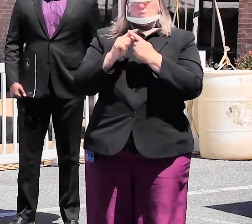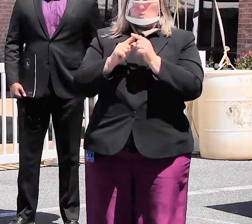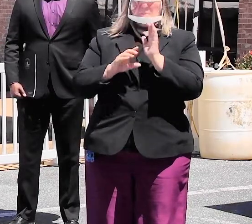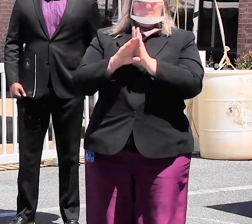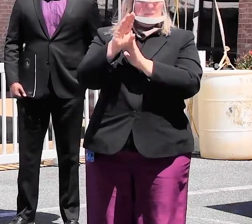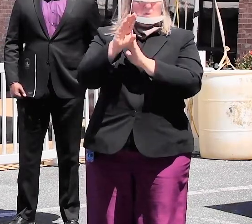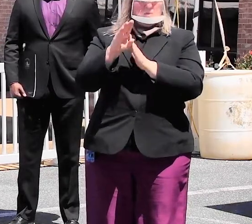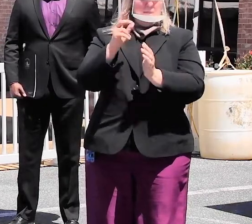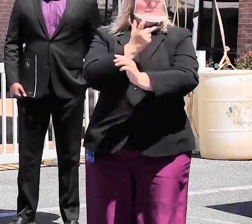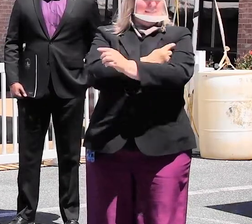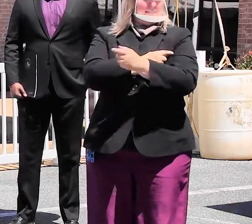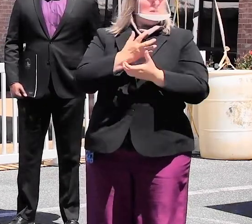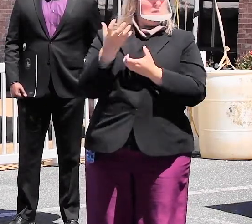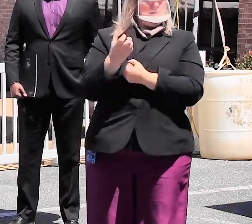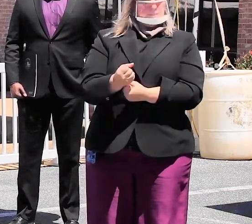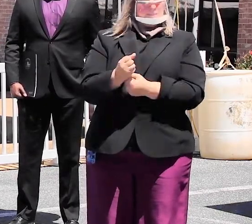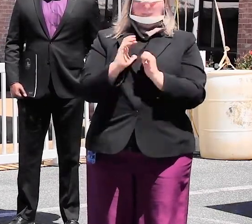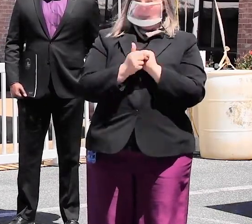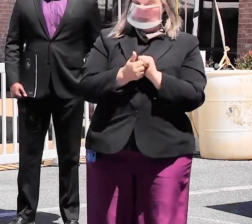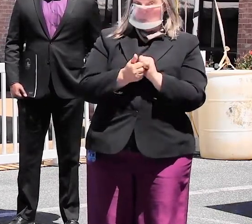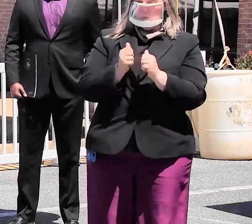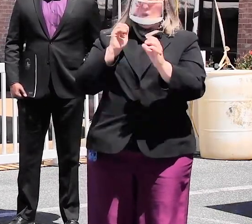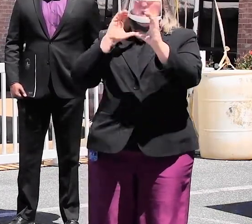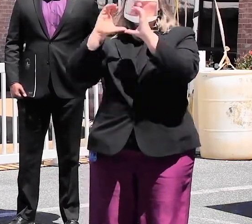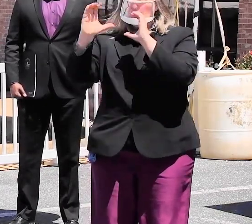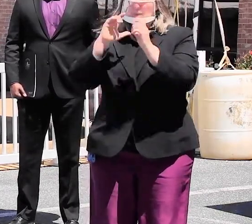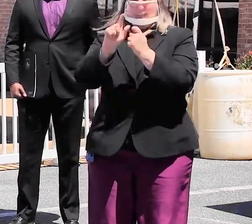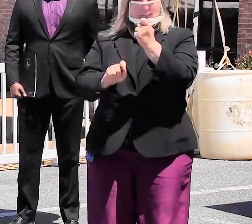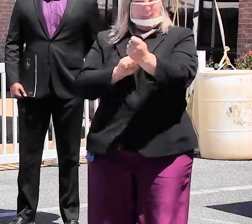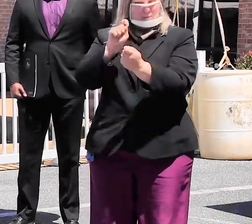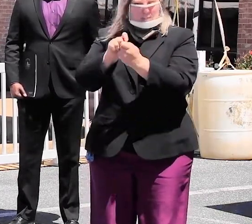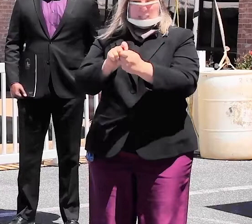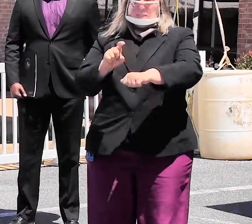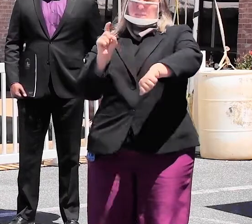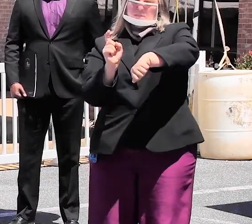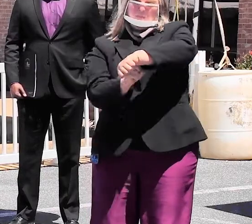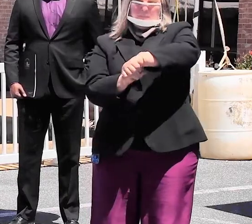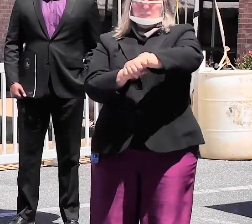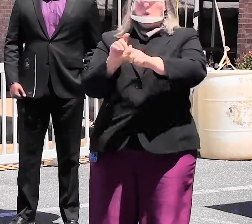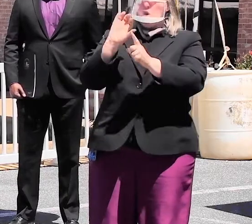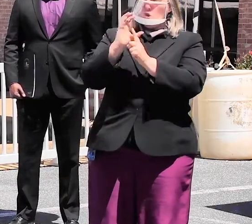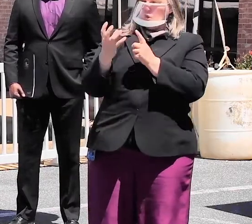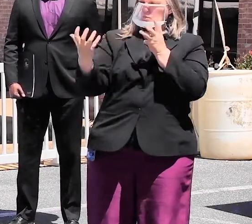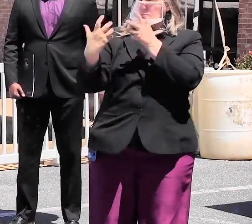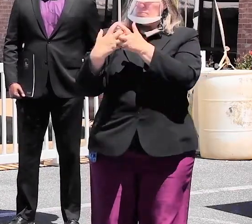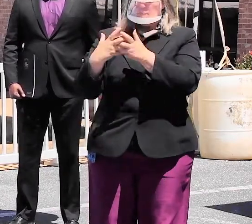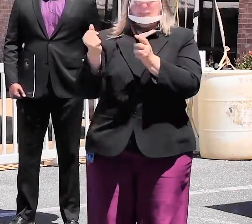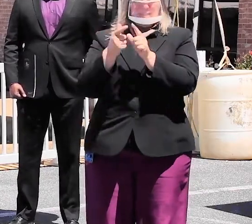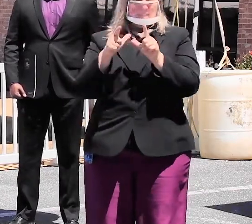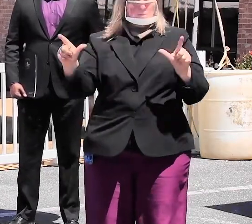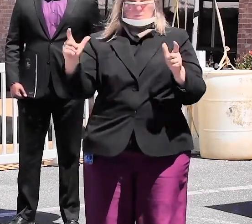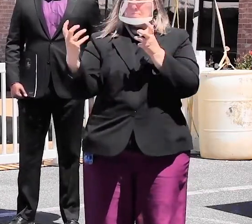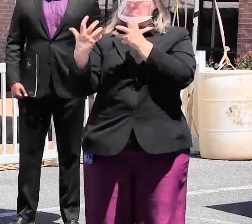vaccine confidence by communicating accurately, timely, culturally, and linguistically appropriate